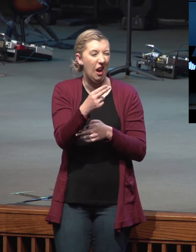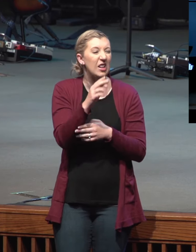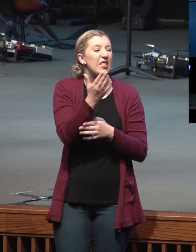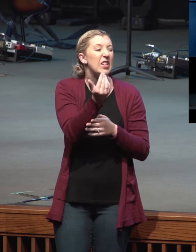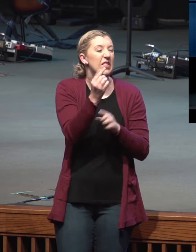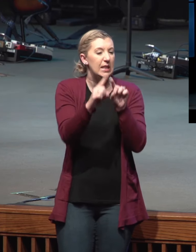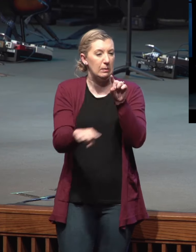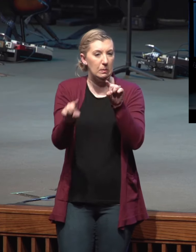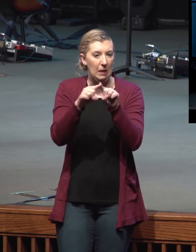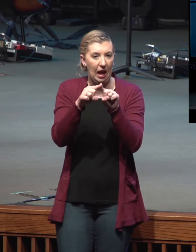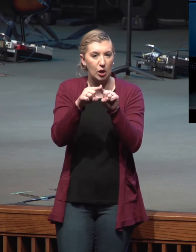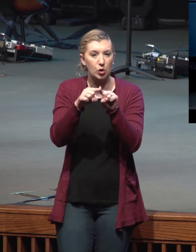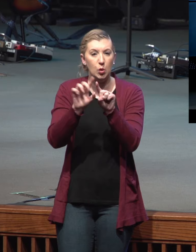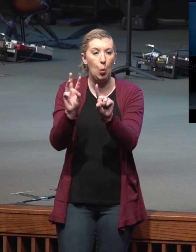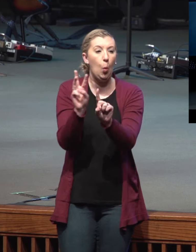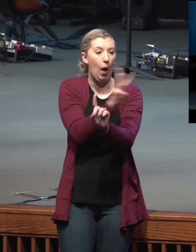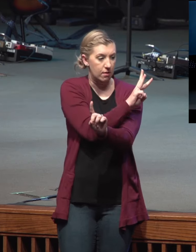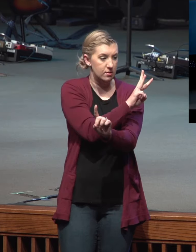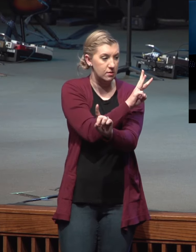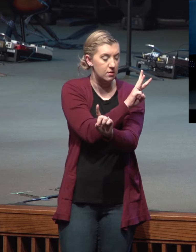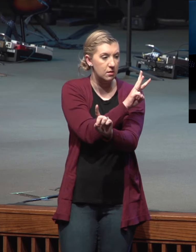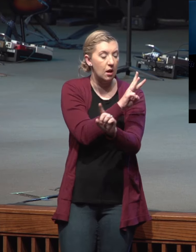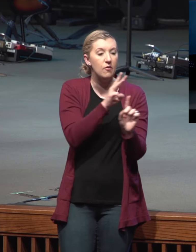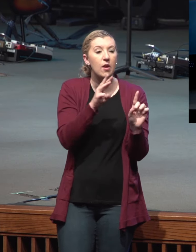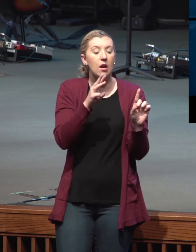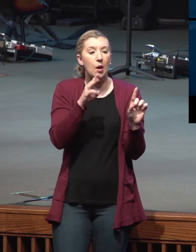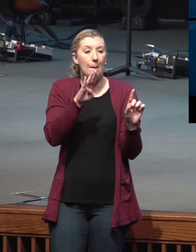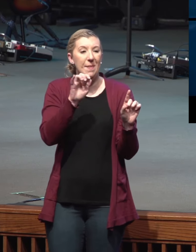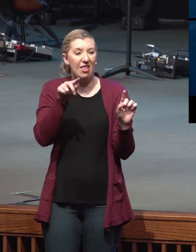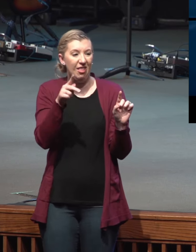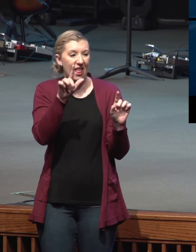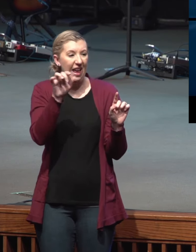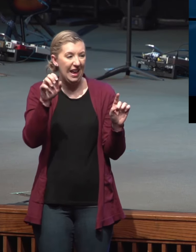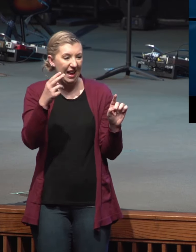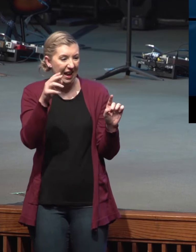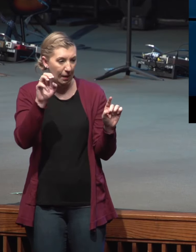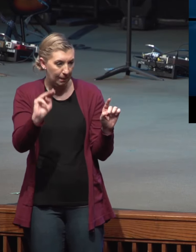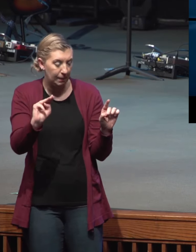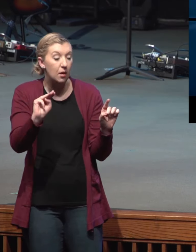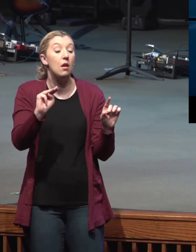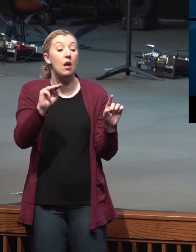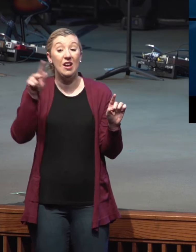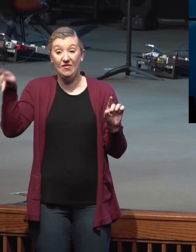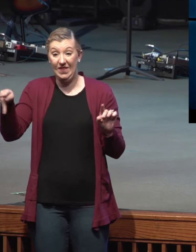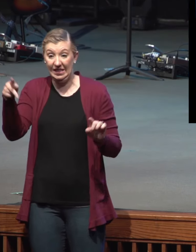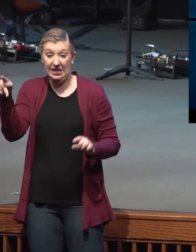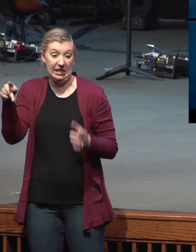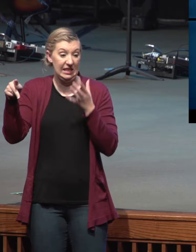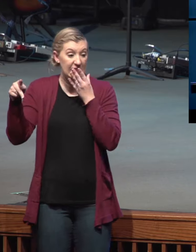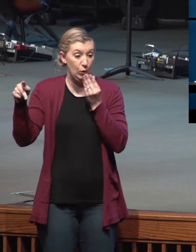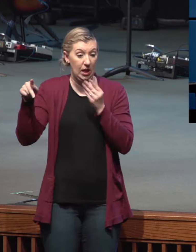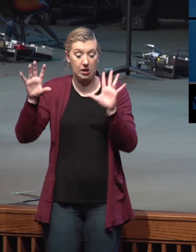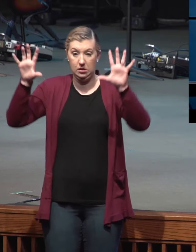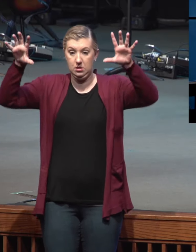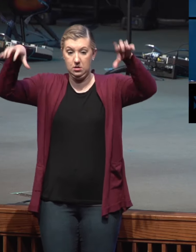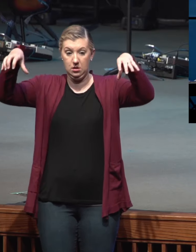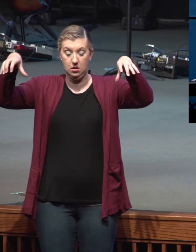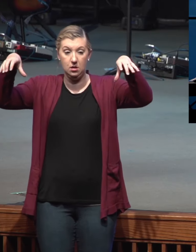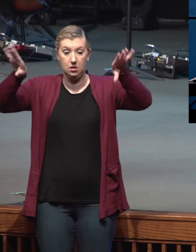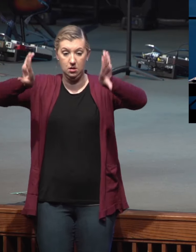15 miles west of Bethlehem. And you have the Philistines and the Israelites, each on their own